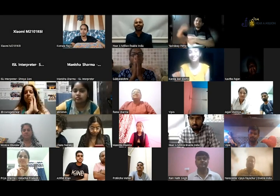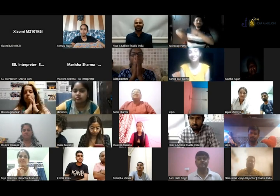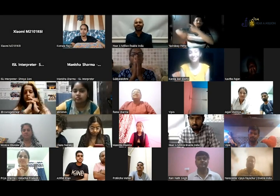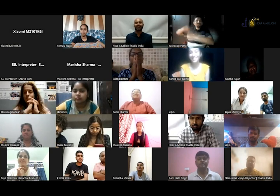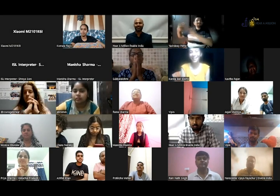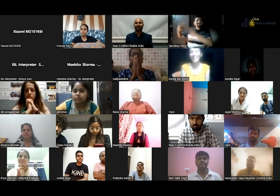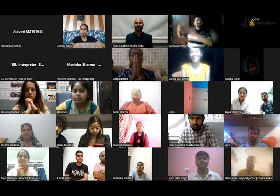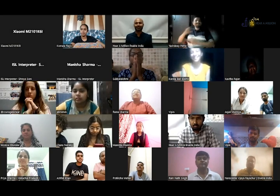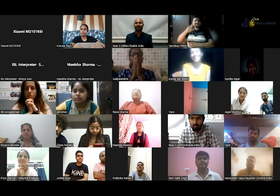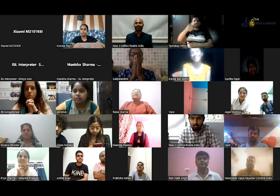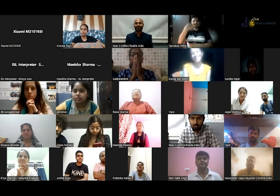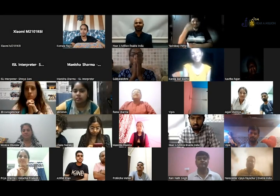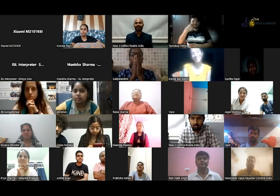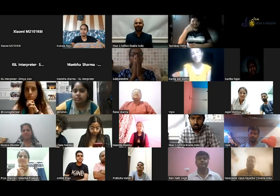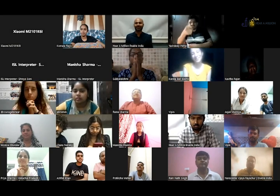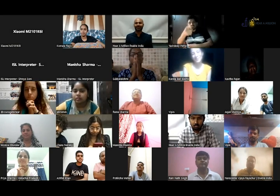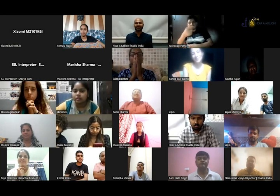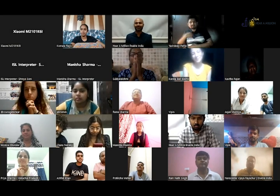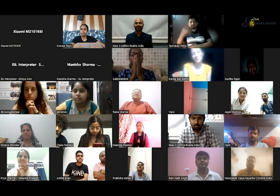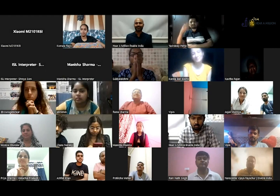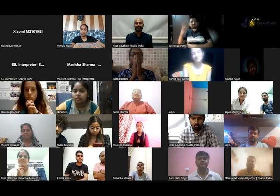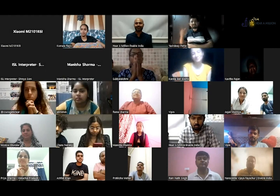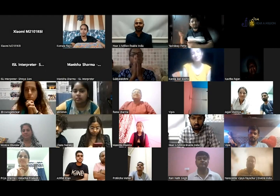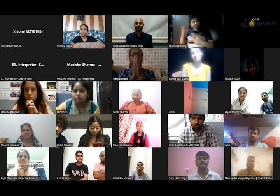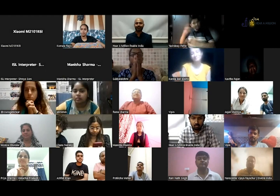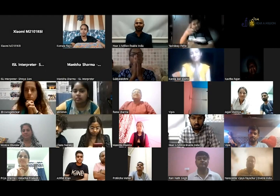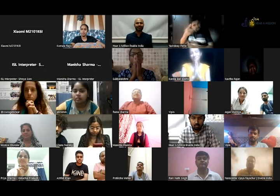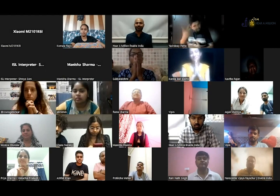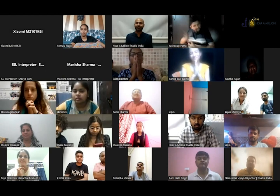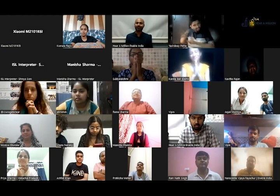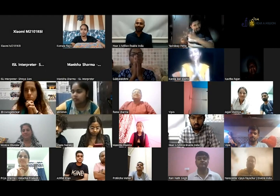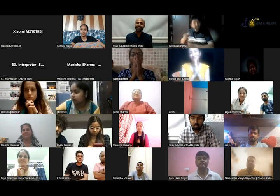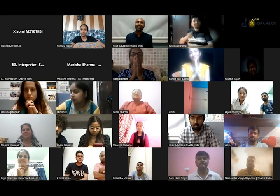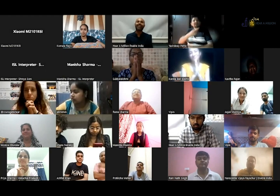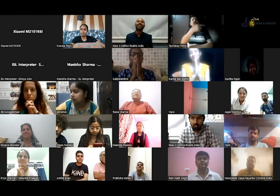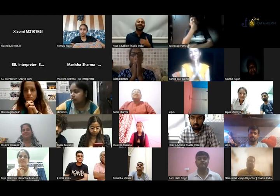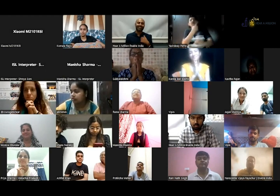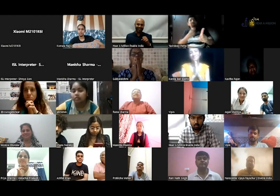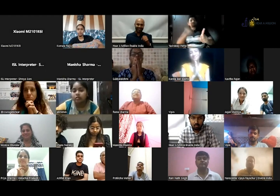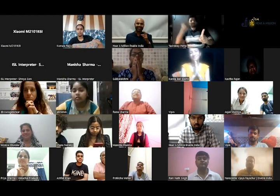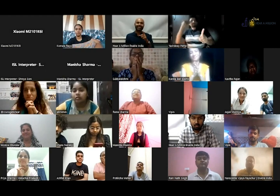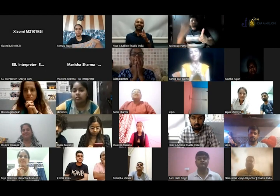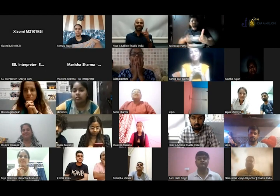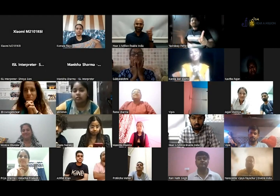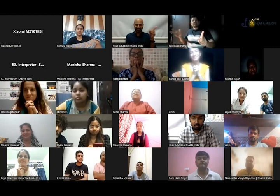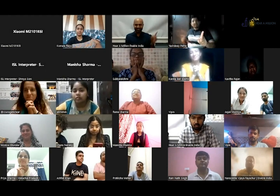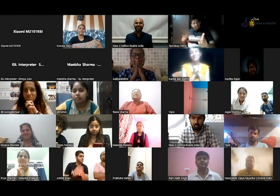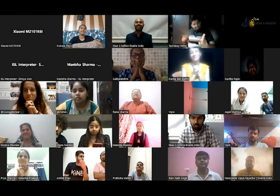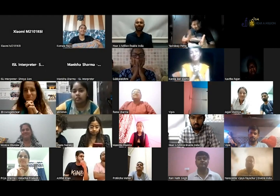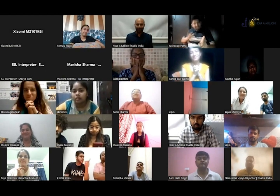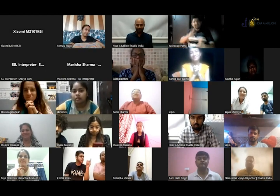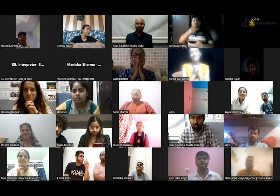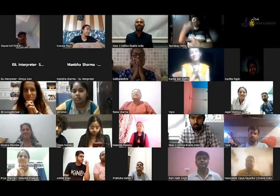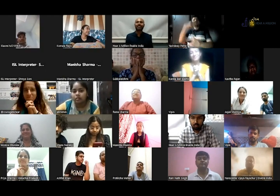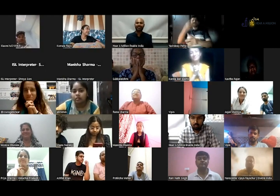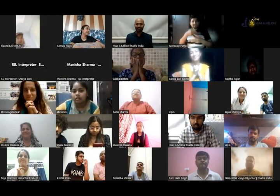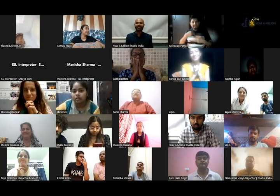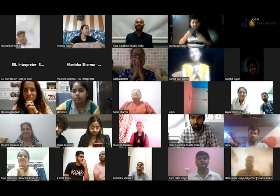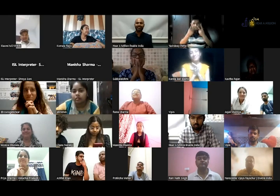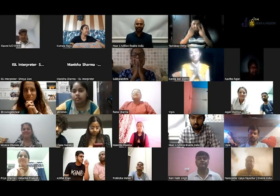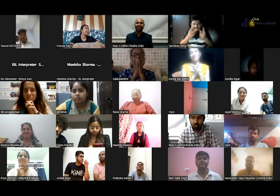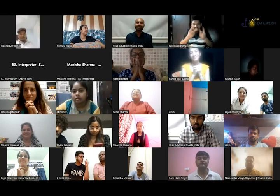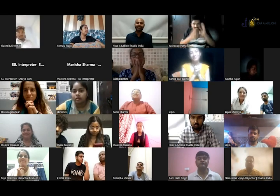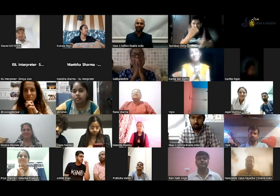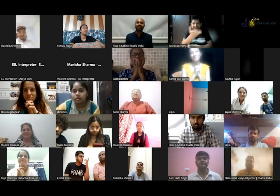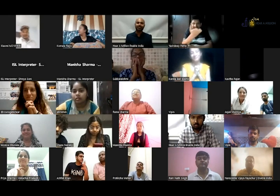We always used to, talk about that. Every day we talk about it, talk about Sudamini and all that. So